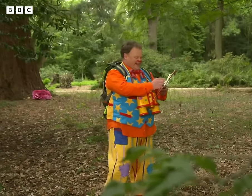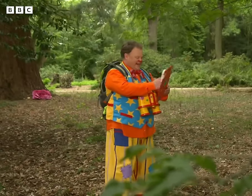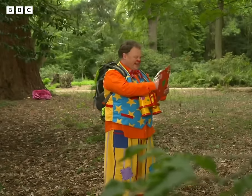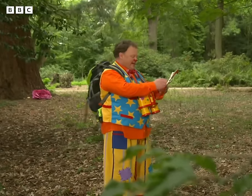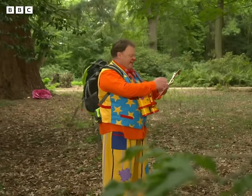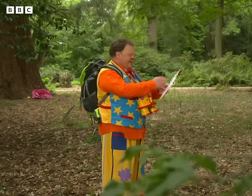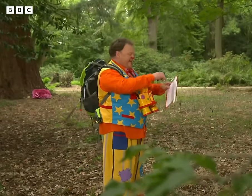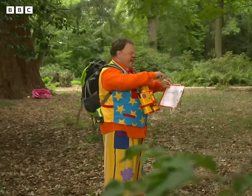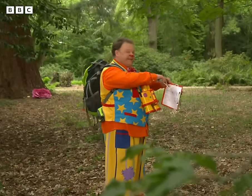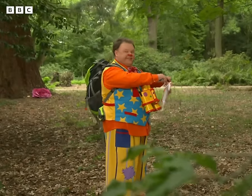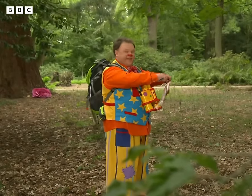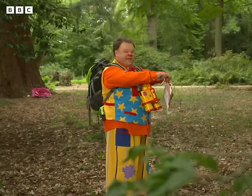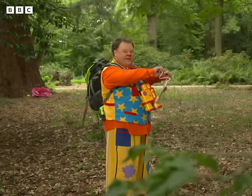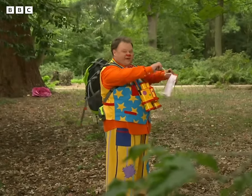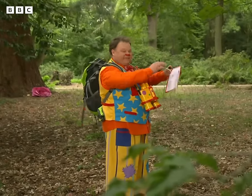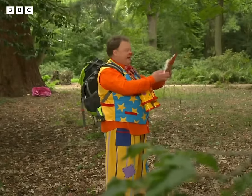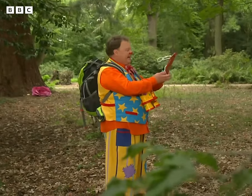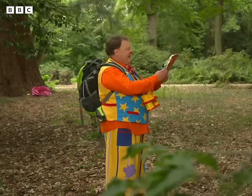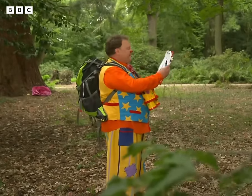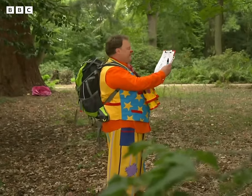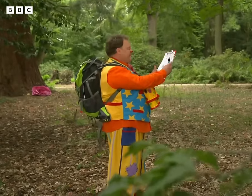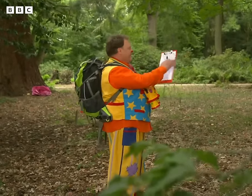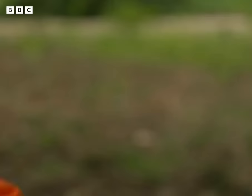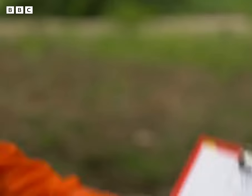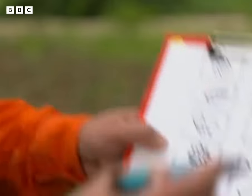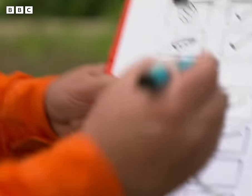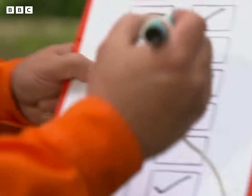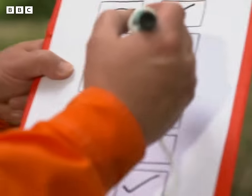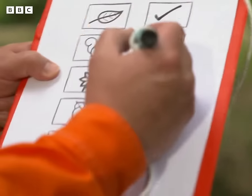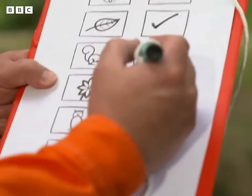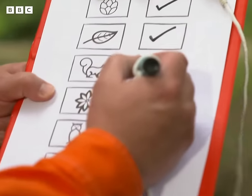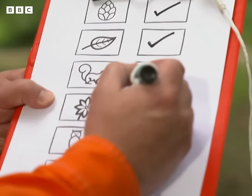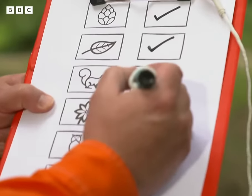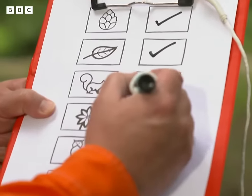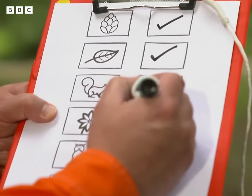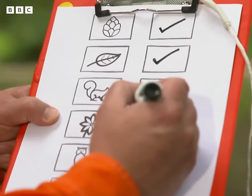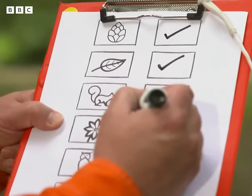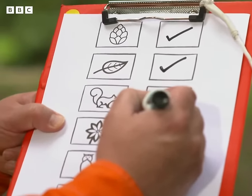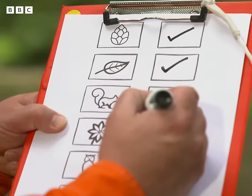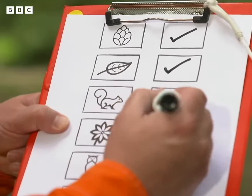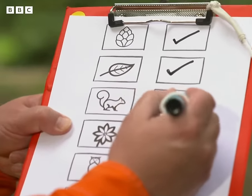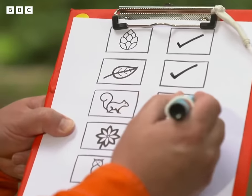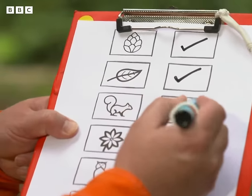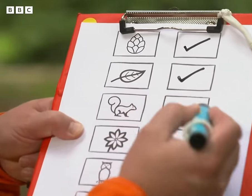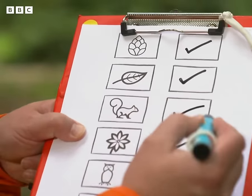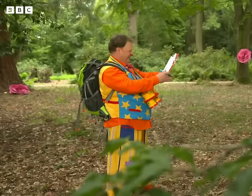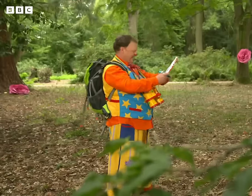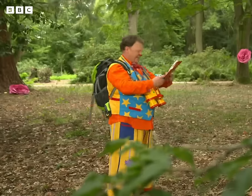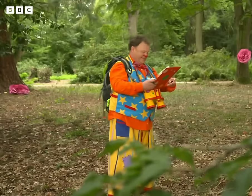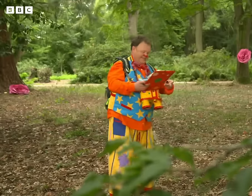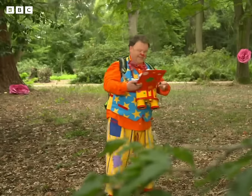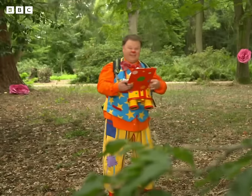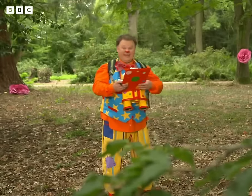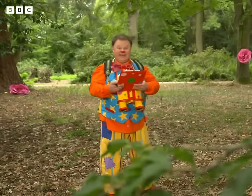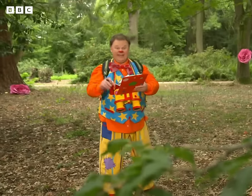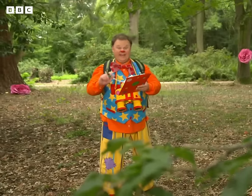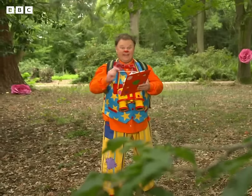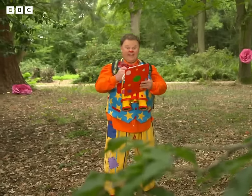ha! Right, I'll tick it off our list. One squirrel. Just one thing left to spot now,